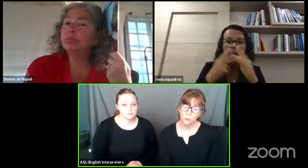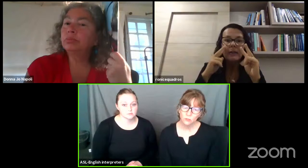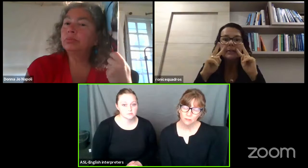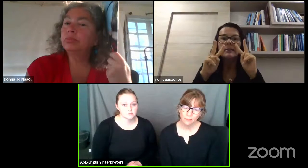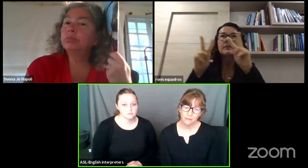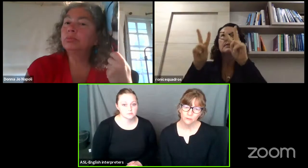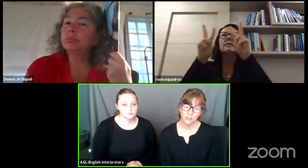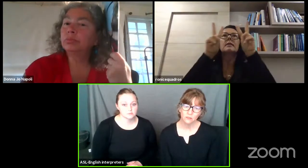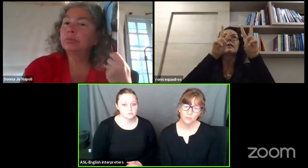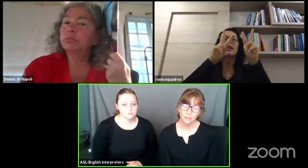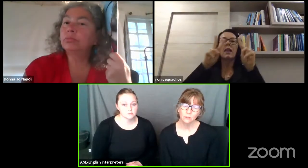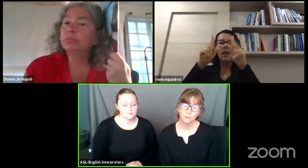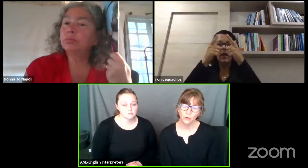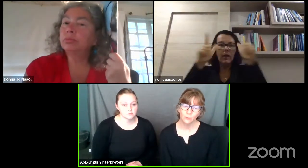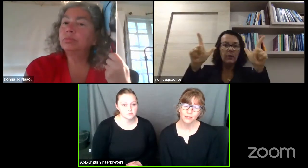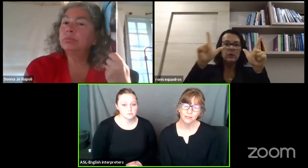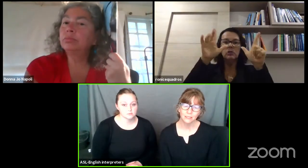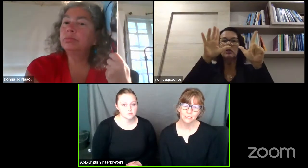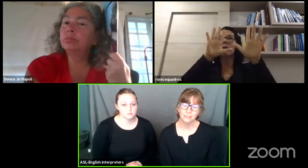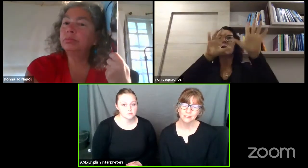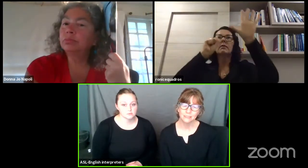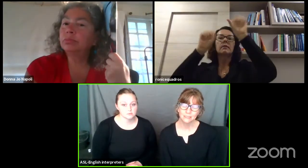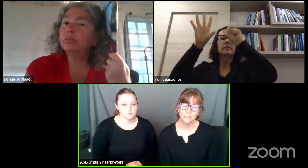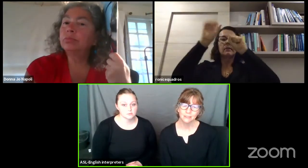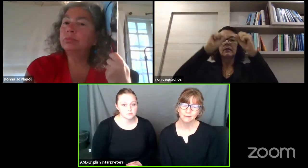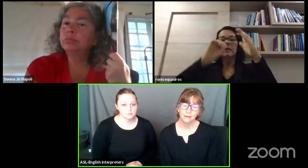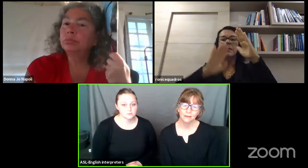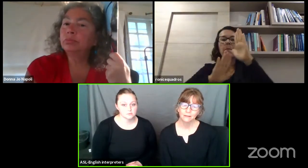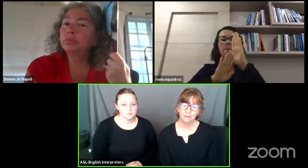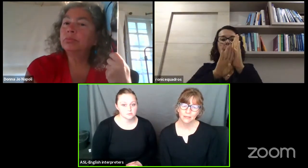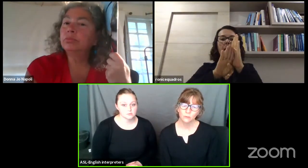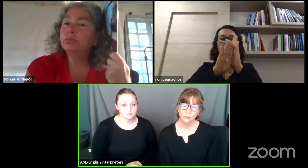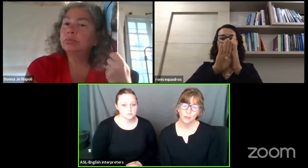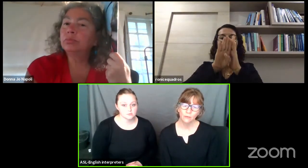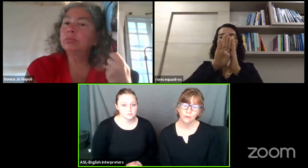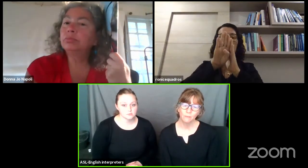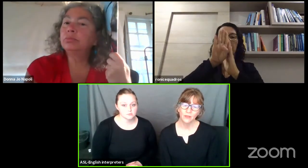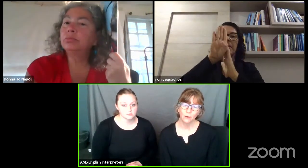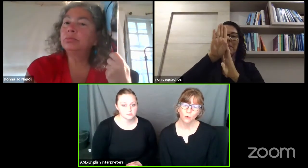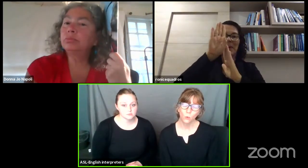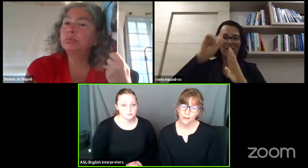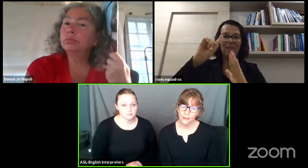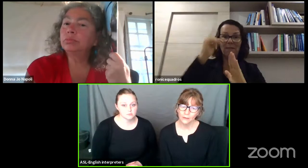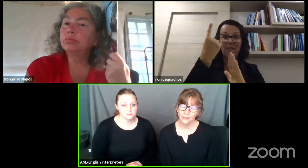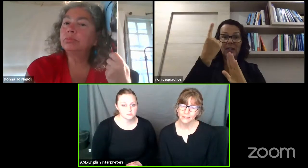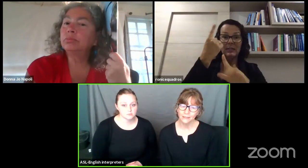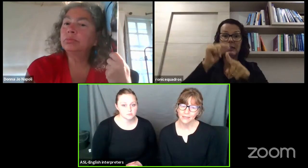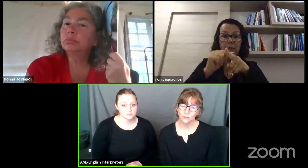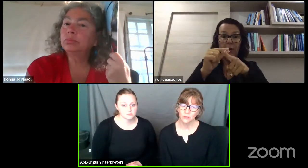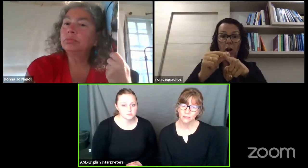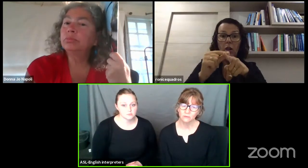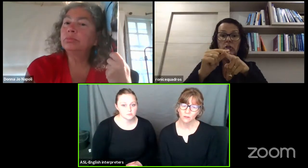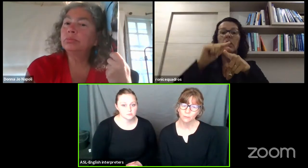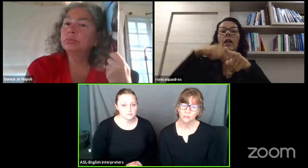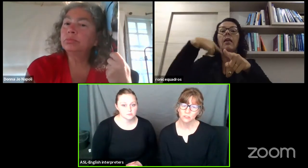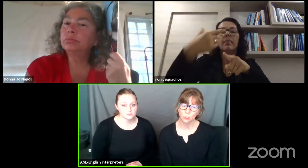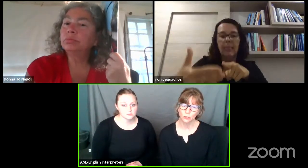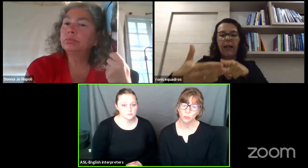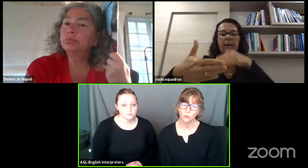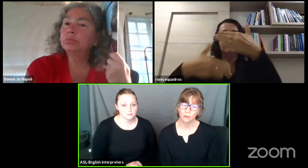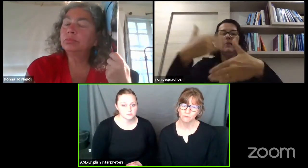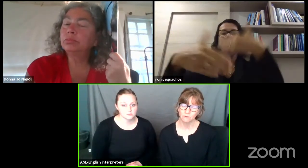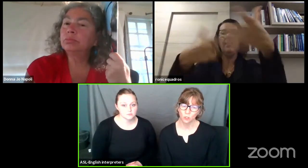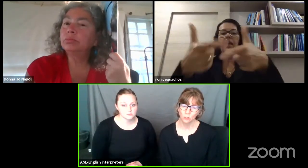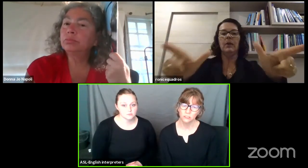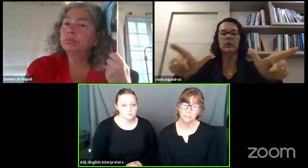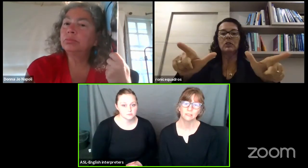be exposed to that language, has to be in their environment. They need to see the language around them, they acquire it, and that's where that development starts.